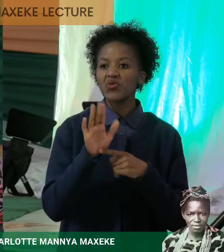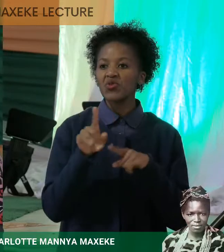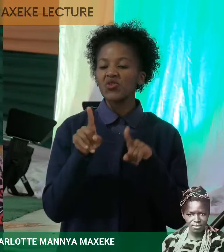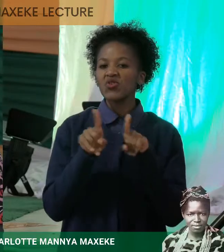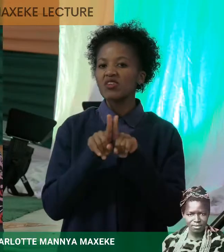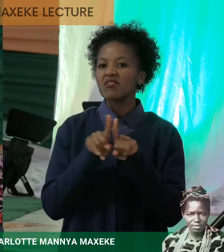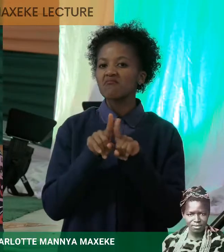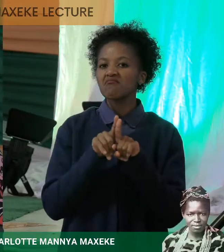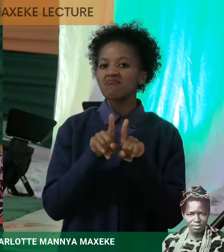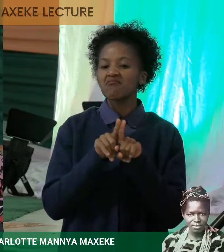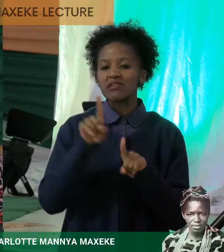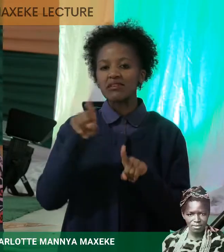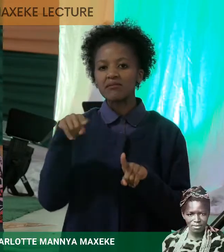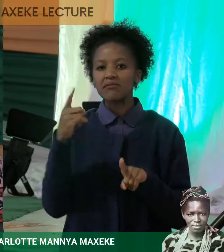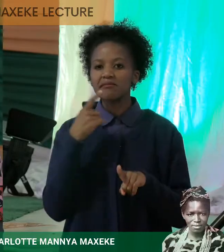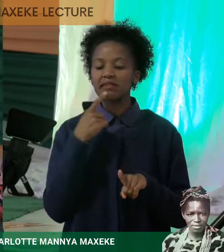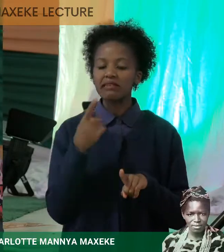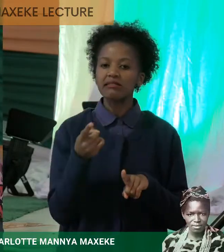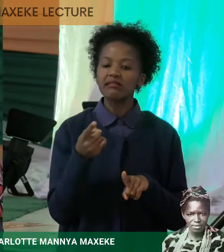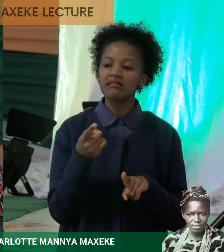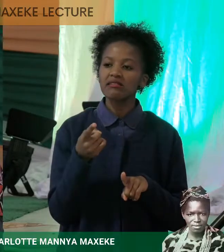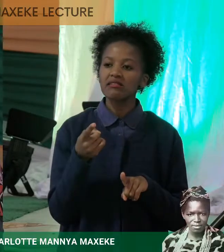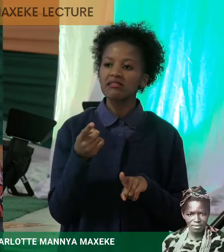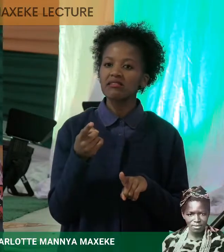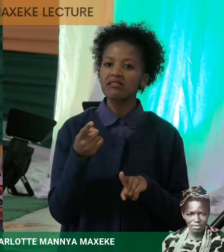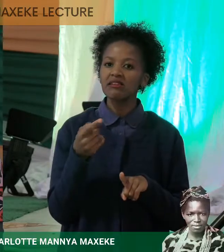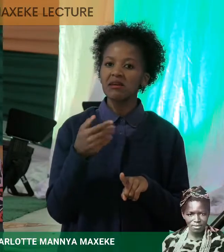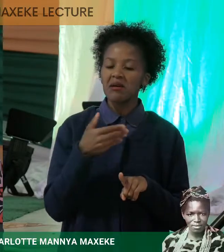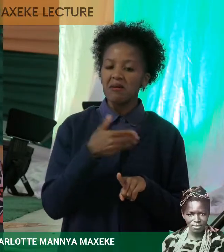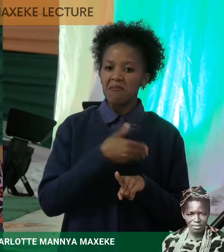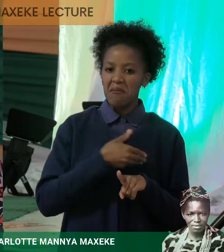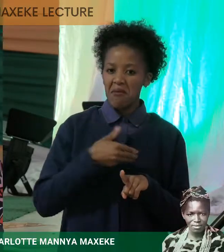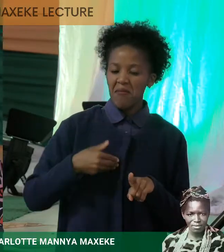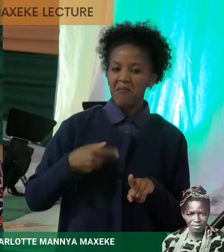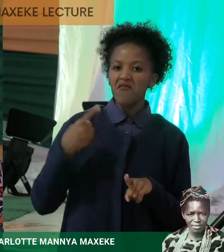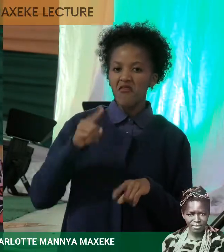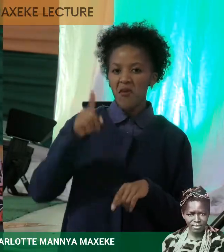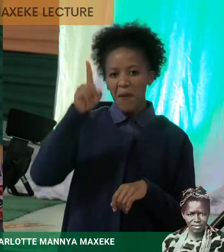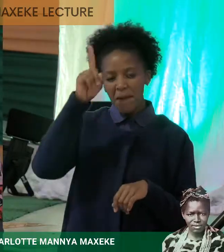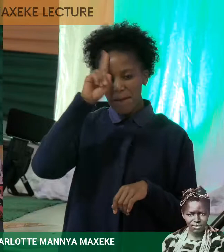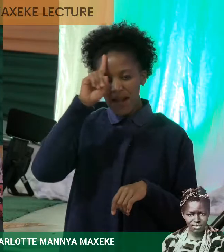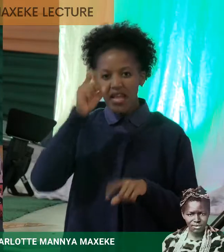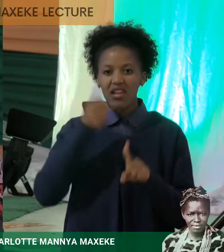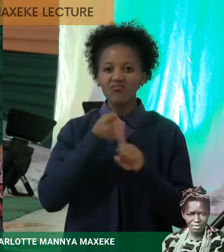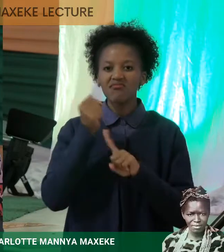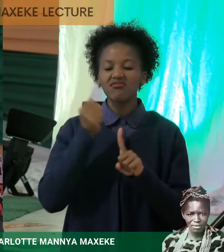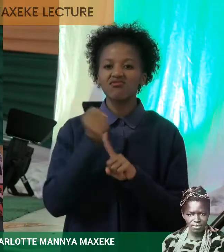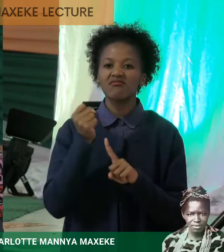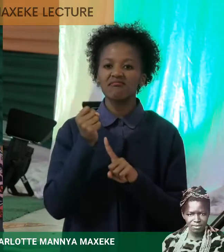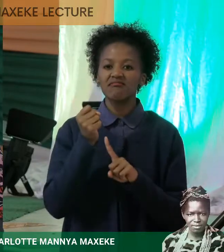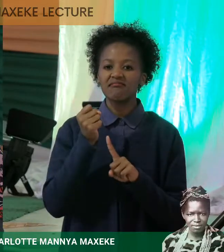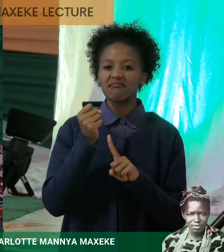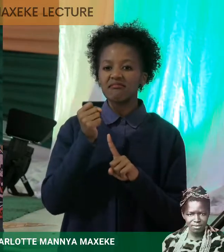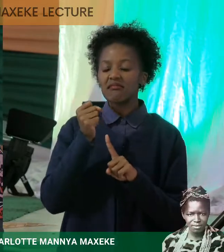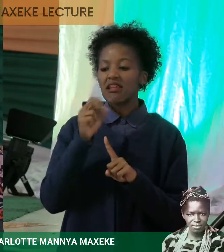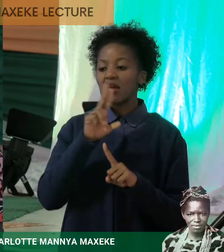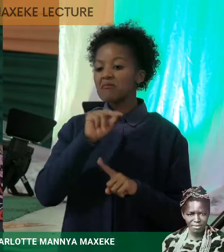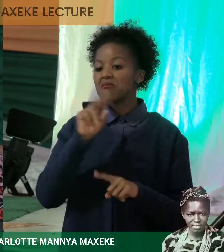njengakwelabinzana abanye bemchaza ngokuba ngumother of black liberation. Abanye